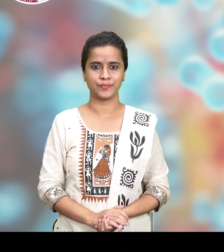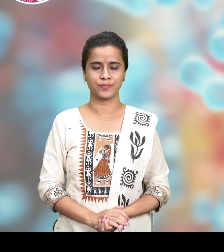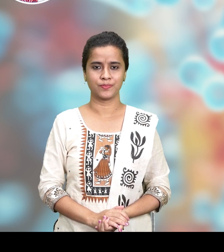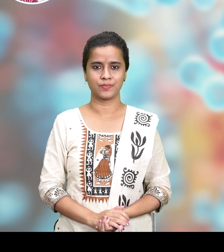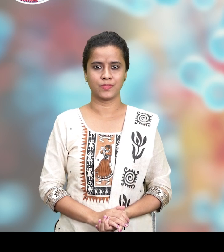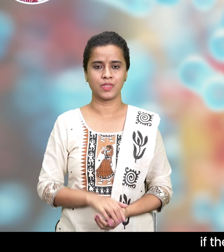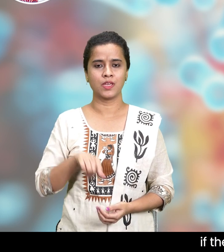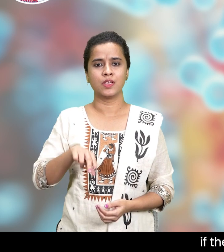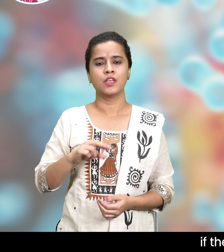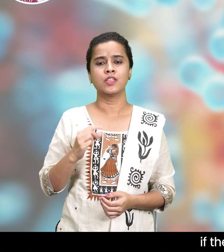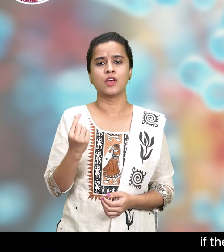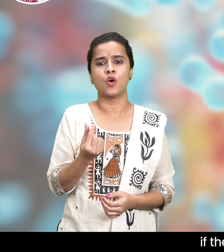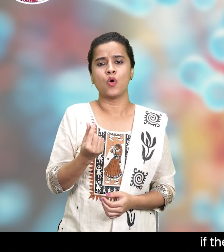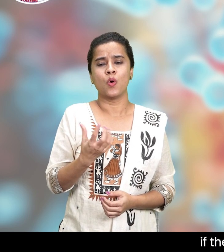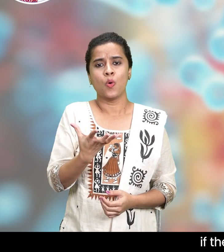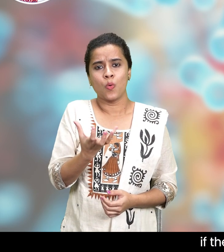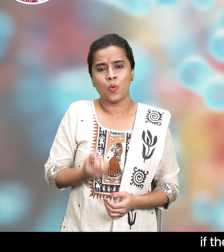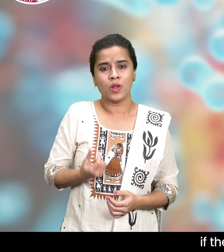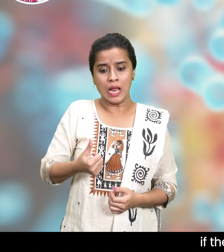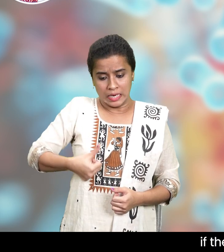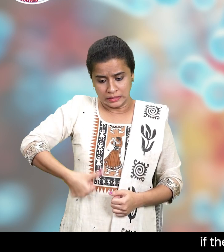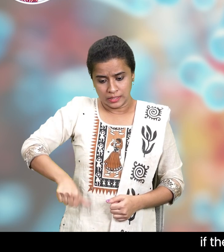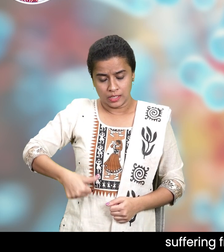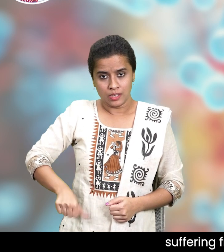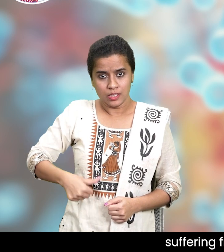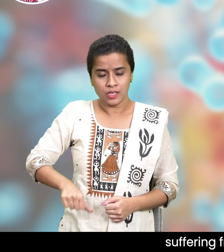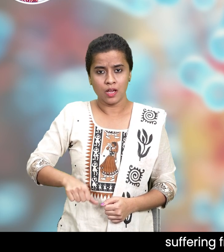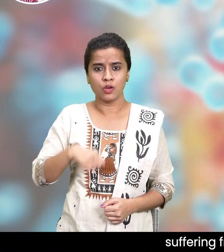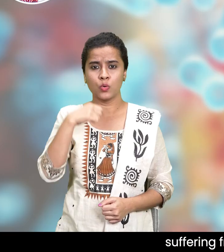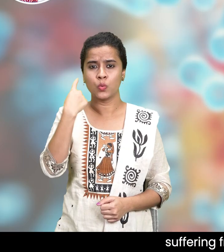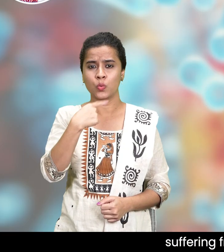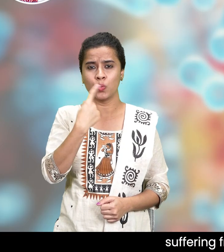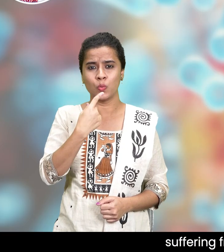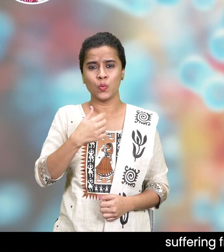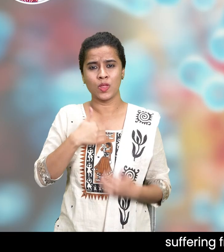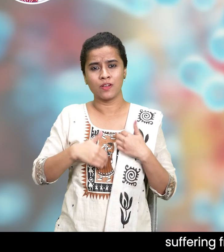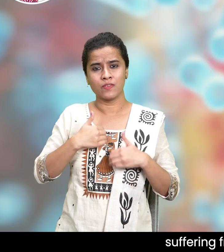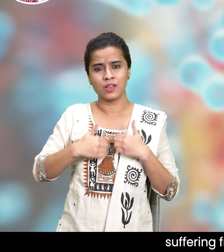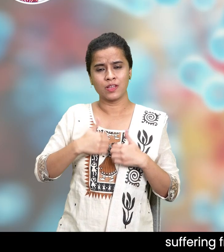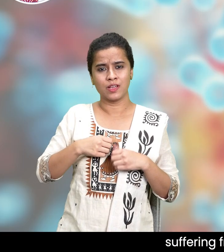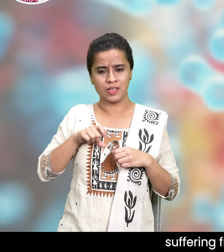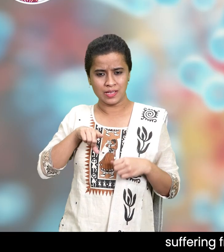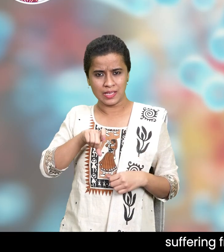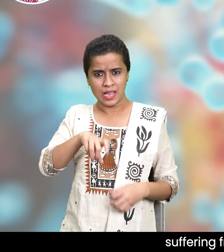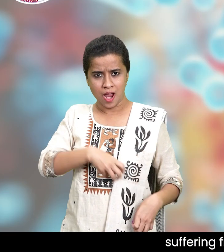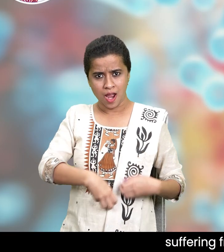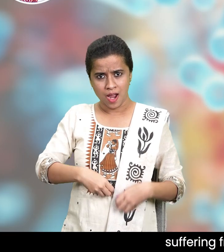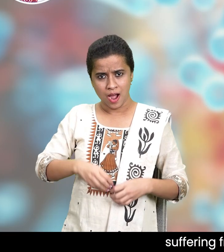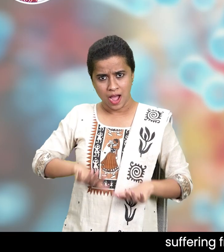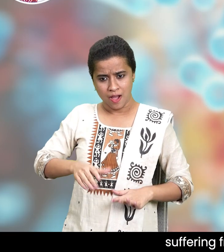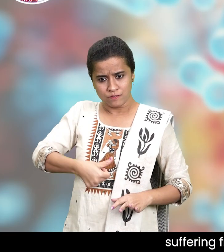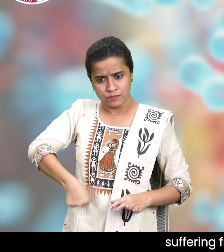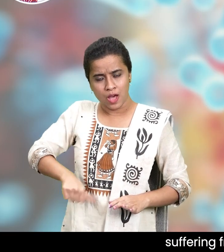This occurs if the excreta from someone suffering from an infectious gut disease